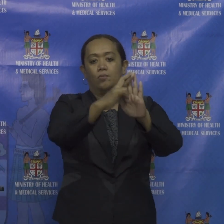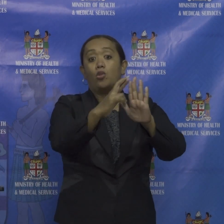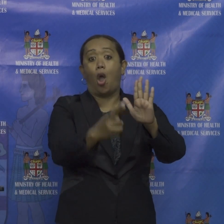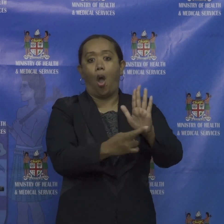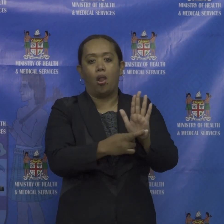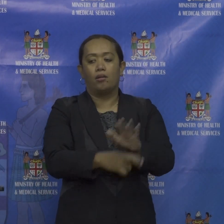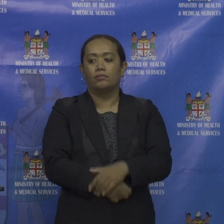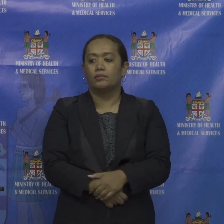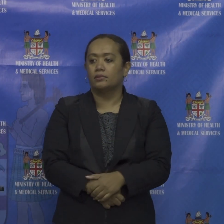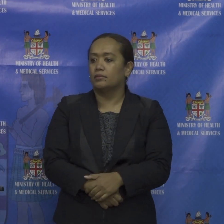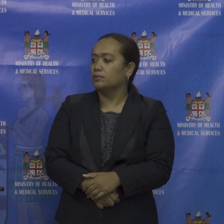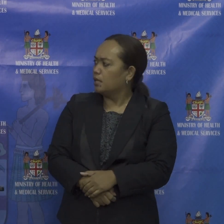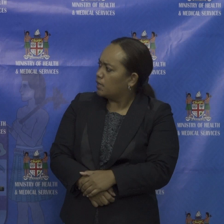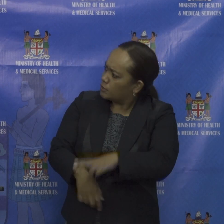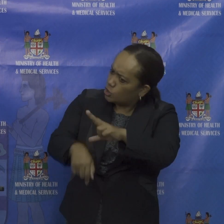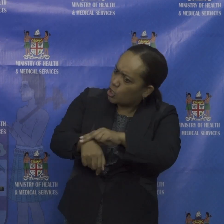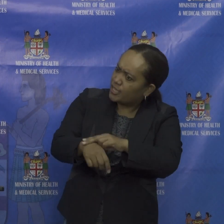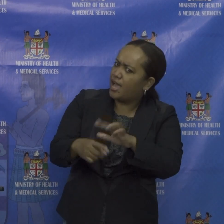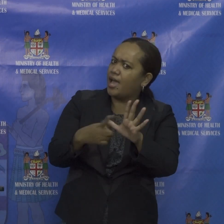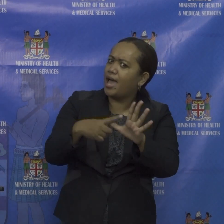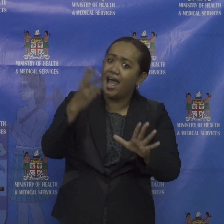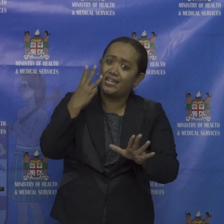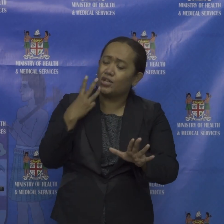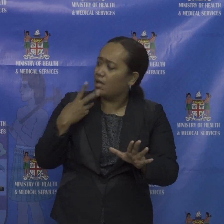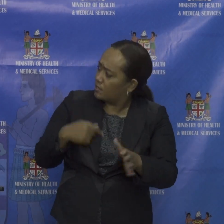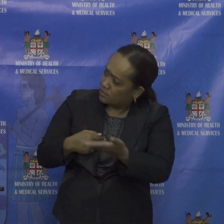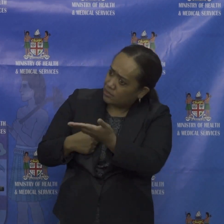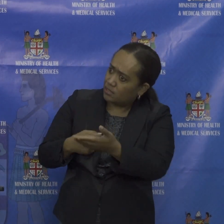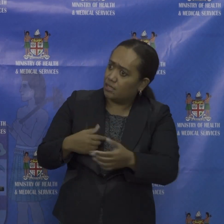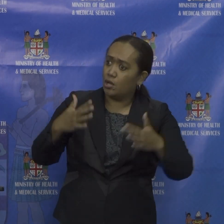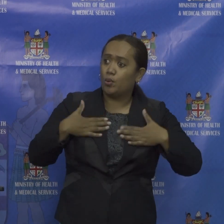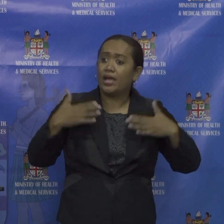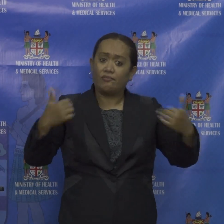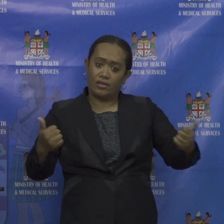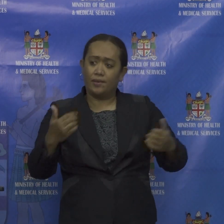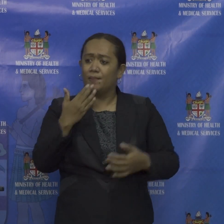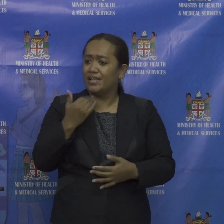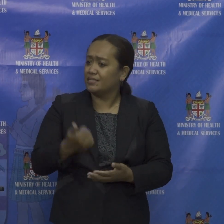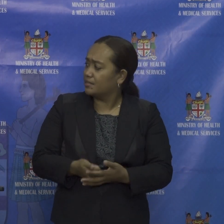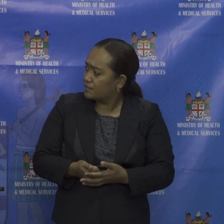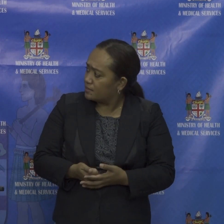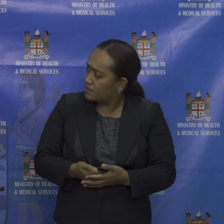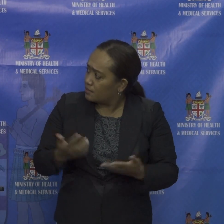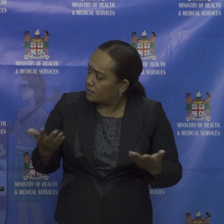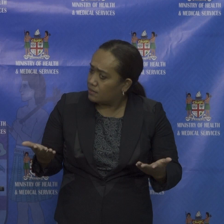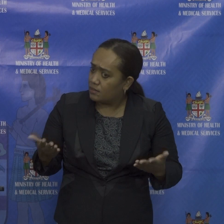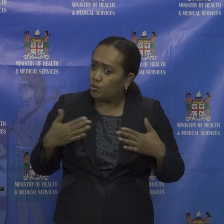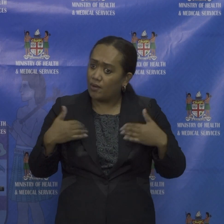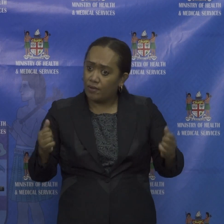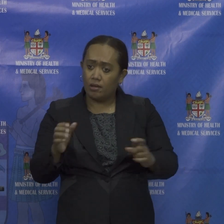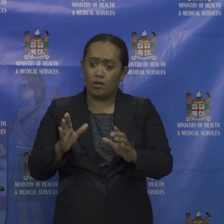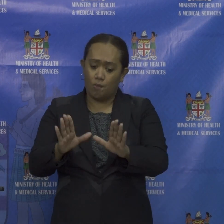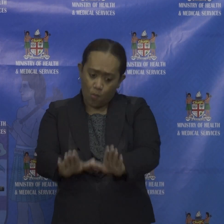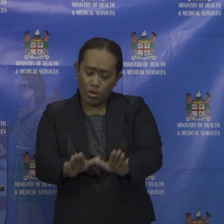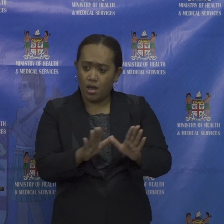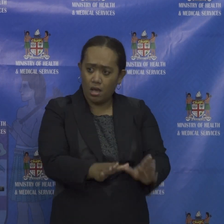Just my last one. Dr. Elisha, you mentioned yesterday about the recoveries. There are 9. Maybe if you could just state if they are border quarantine